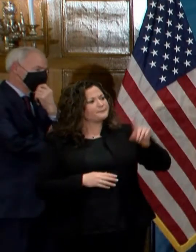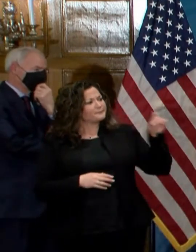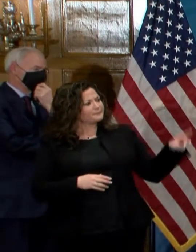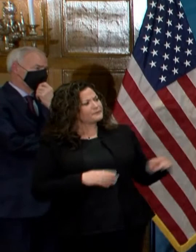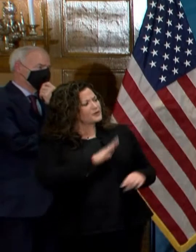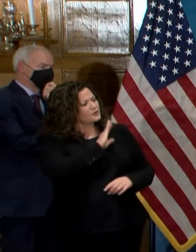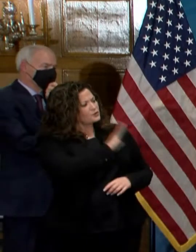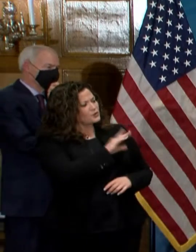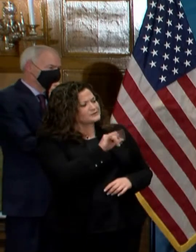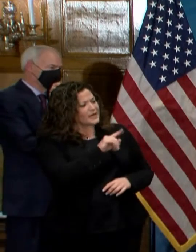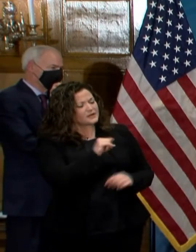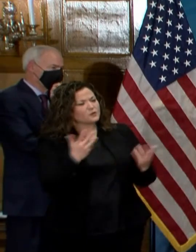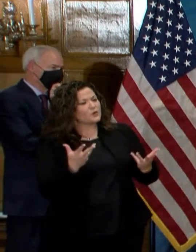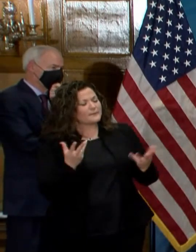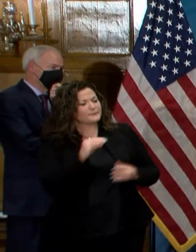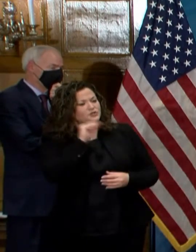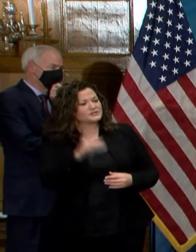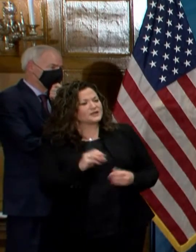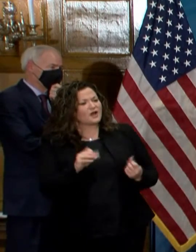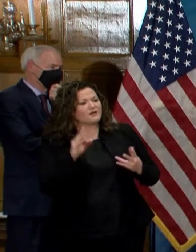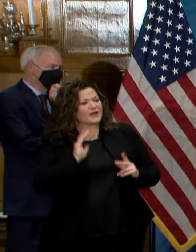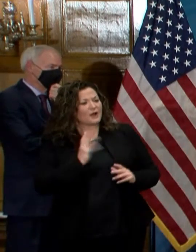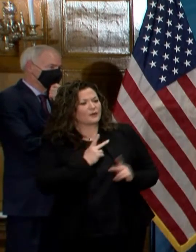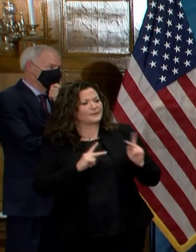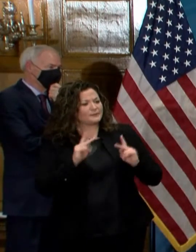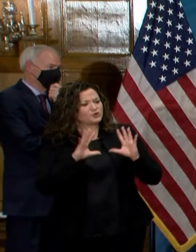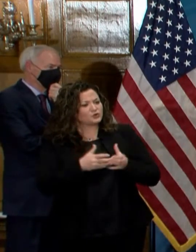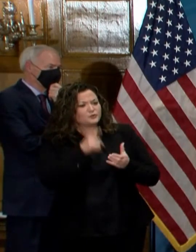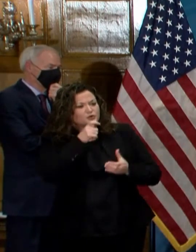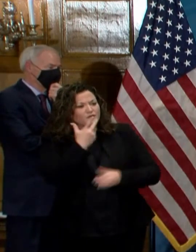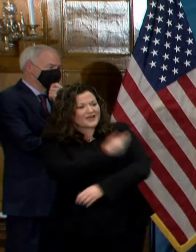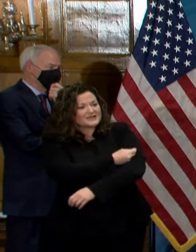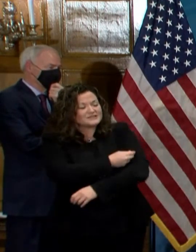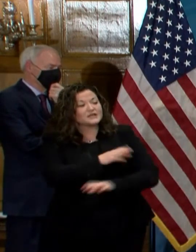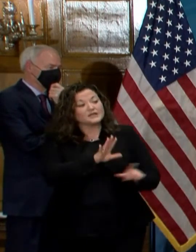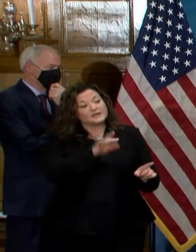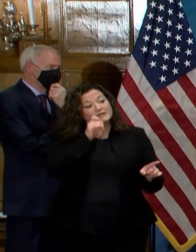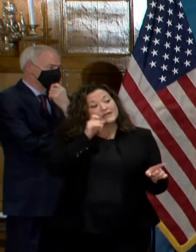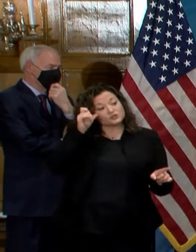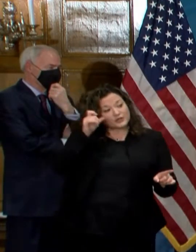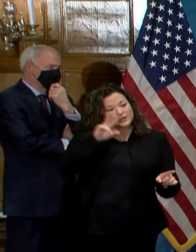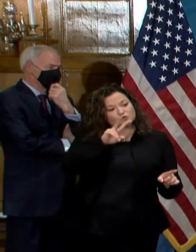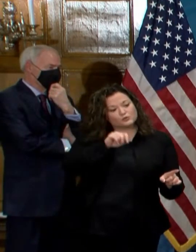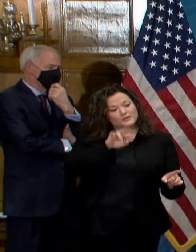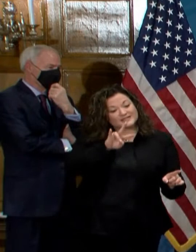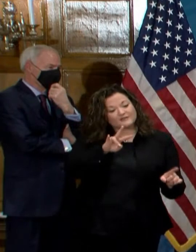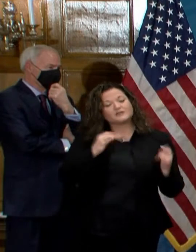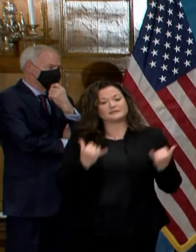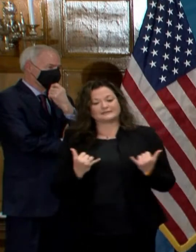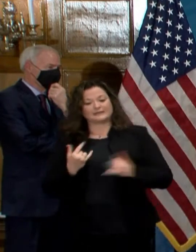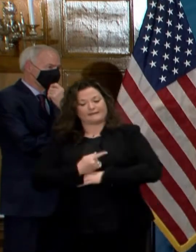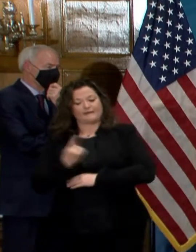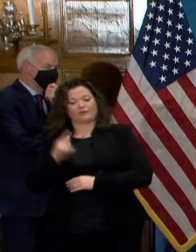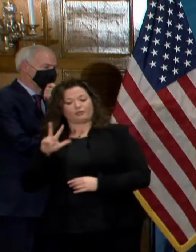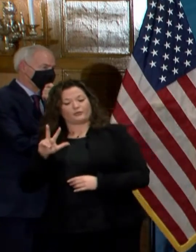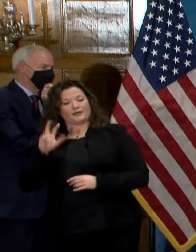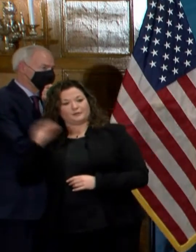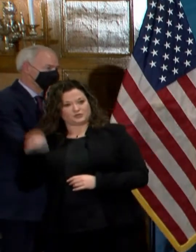What's the percentage of the population that's been vaccinated? As of yesterday, it was 2.7. As of today, it is 3%. Thank